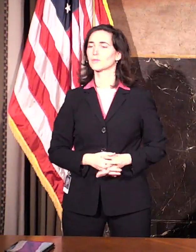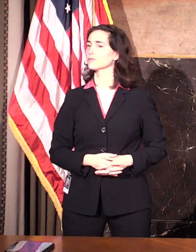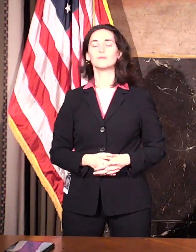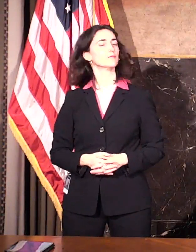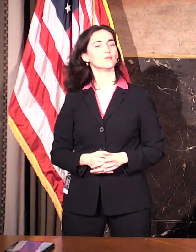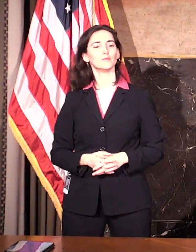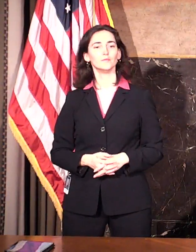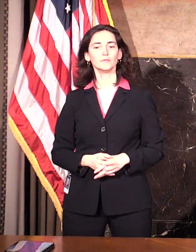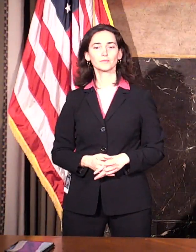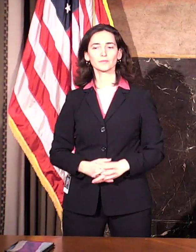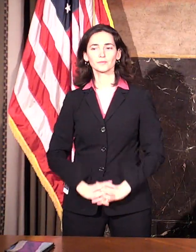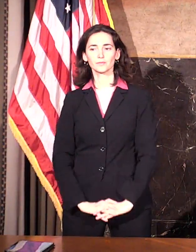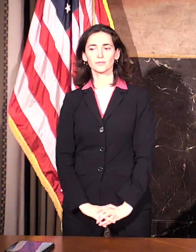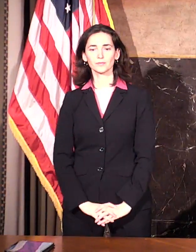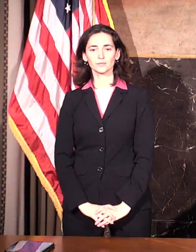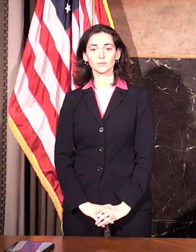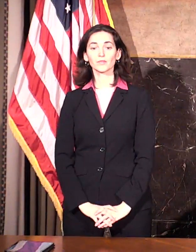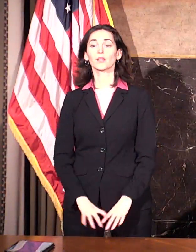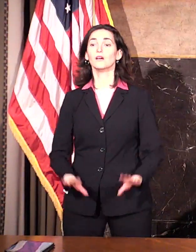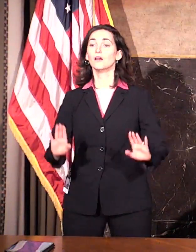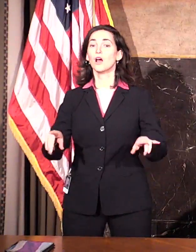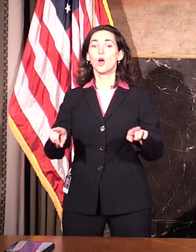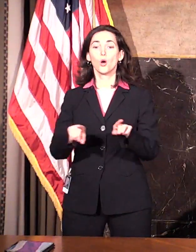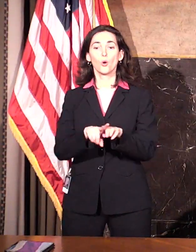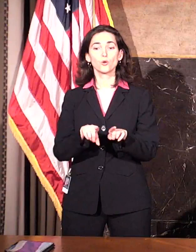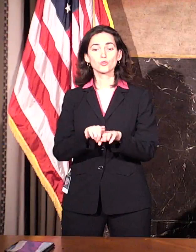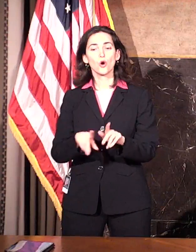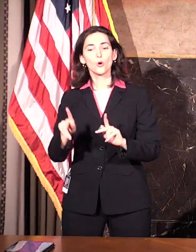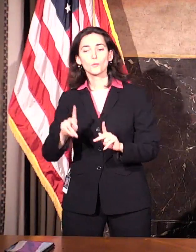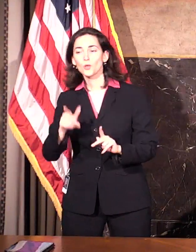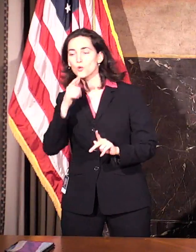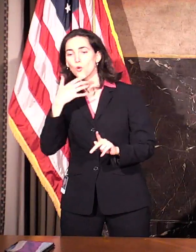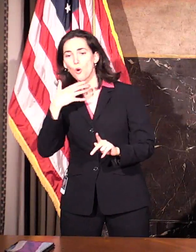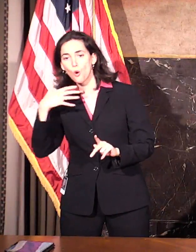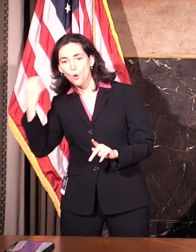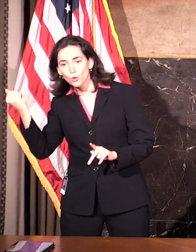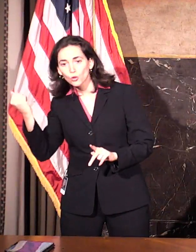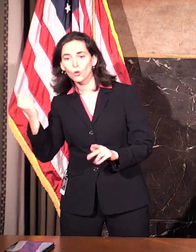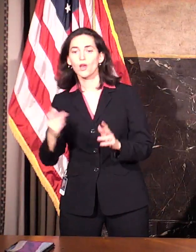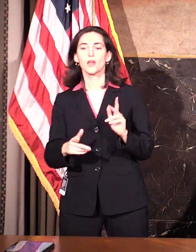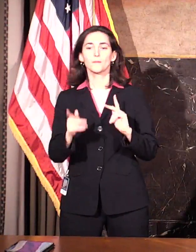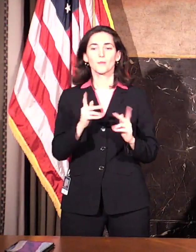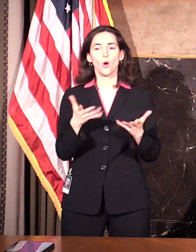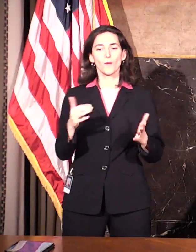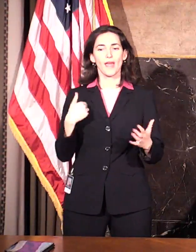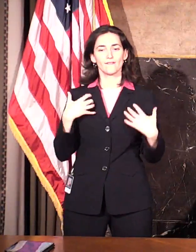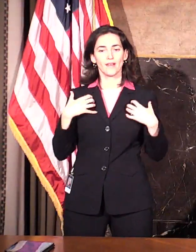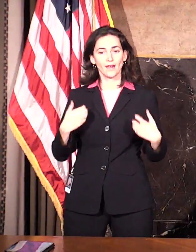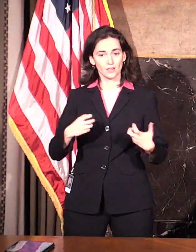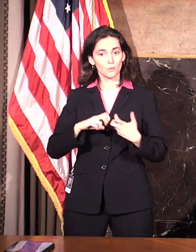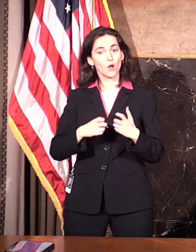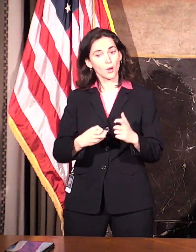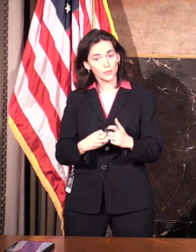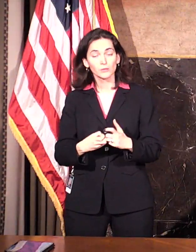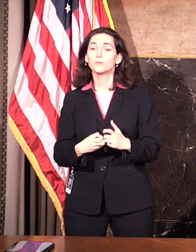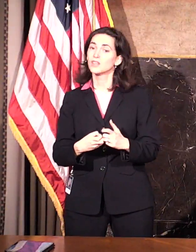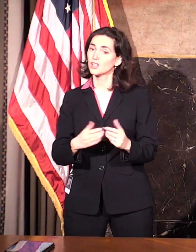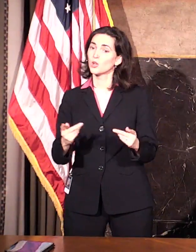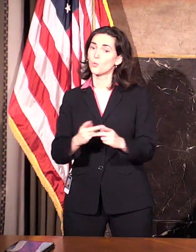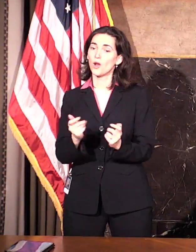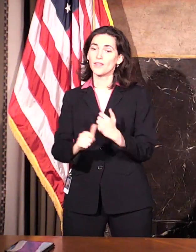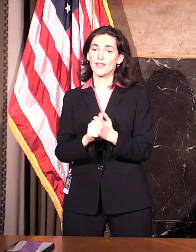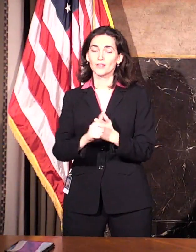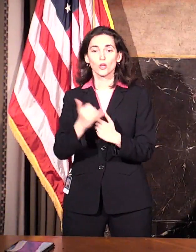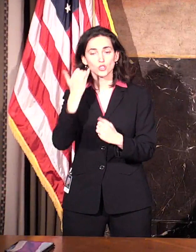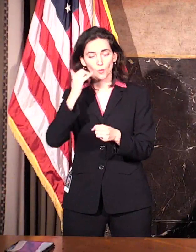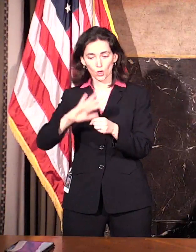We also know that older people and those with certain comorbid health conditions are at greater risk for having a poor outcome should